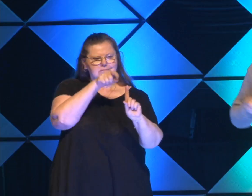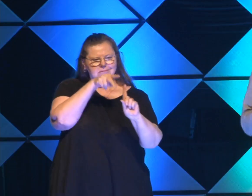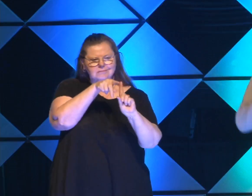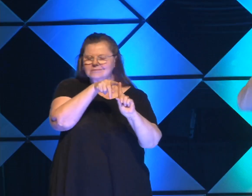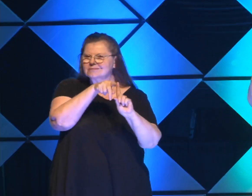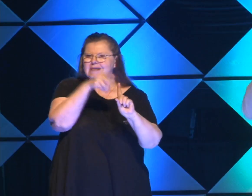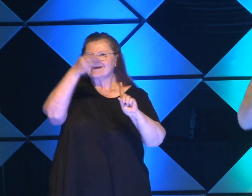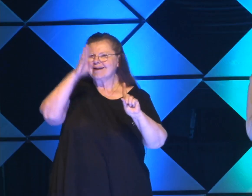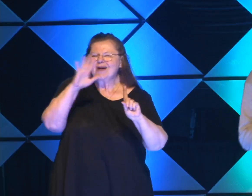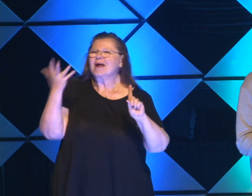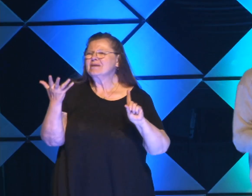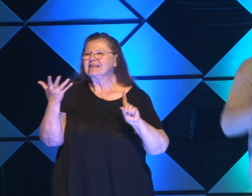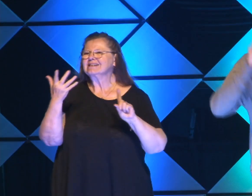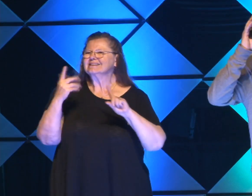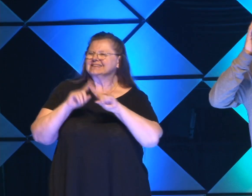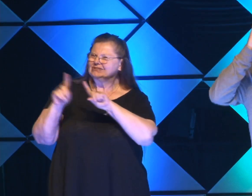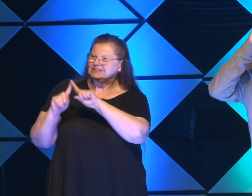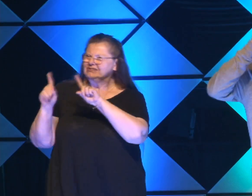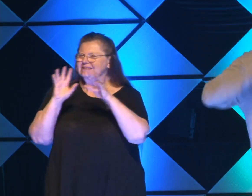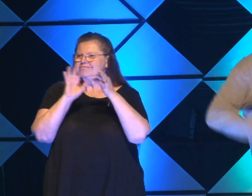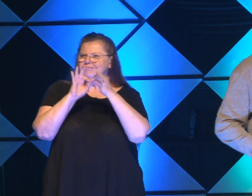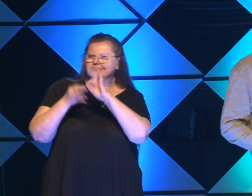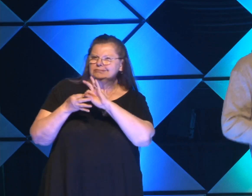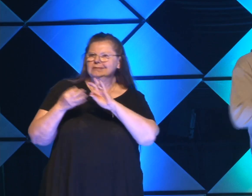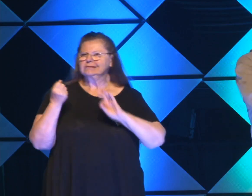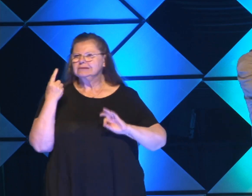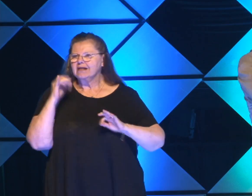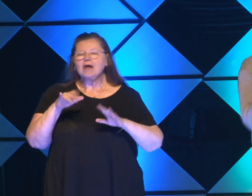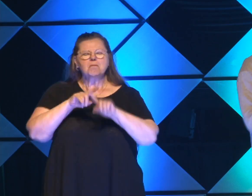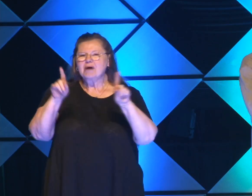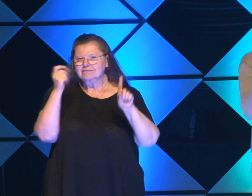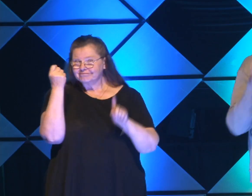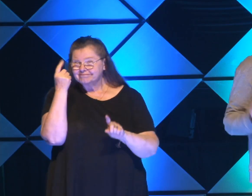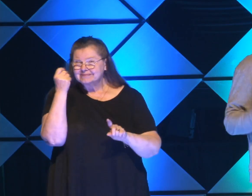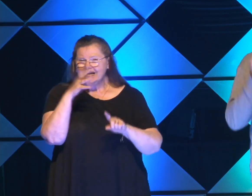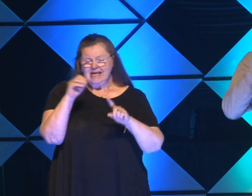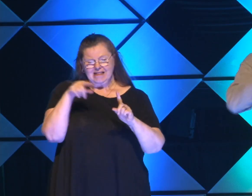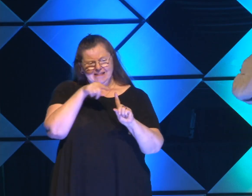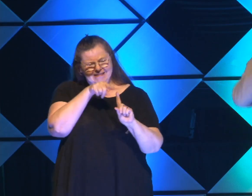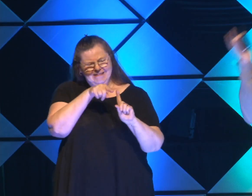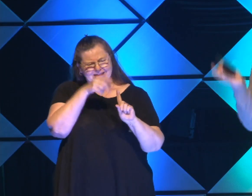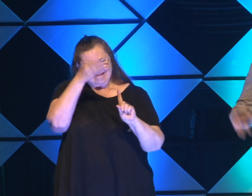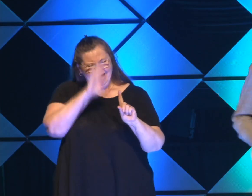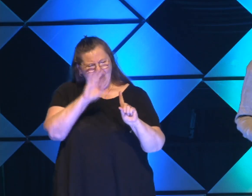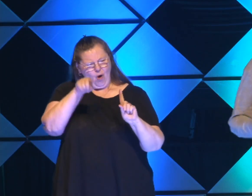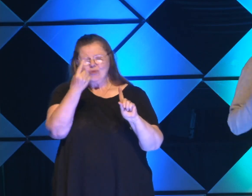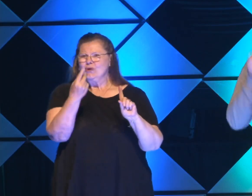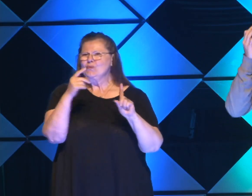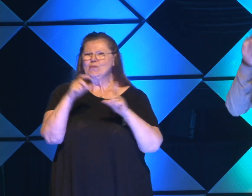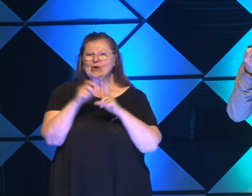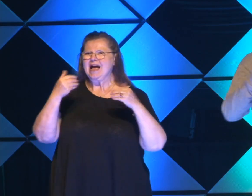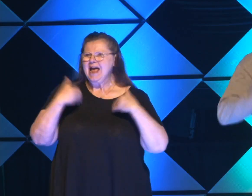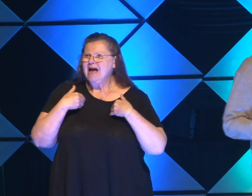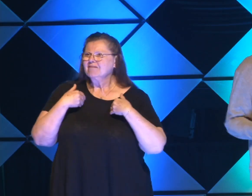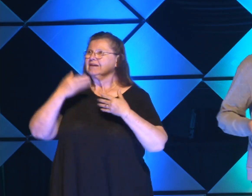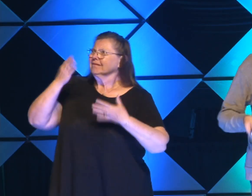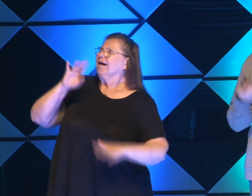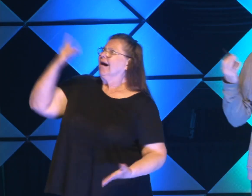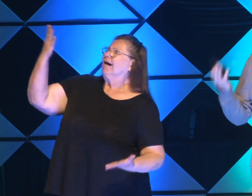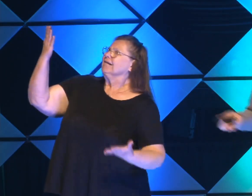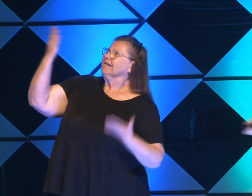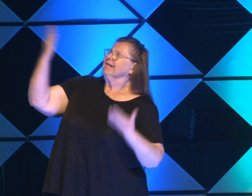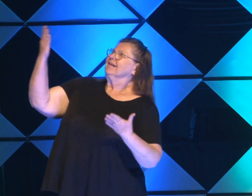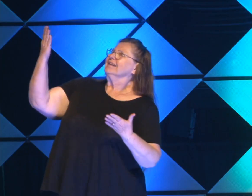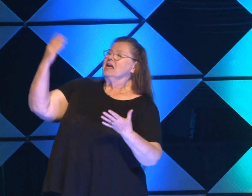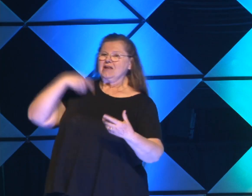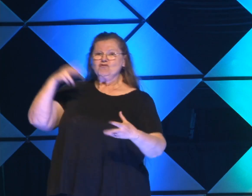by that word, I know different people mean different things, but I look at my life, there are moments, there are things that the only word I have for it is God. Now I'm not, and you've